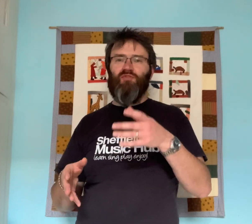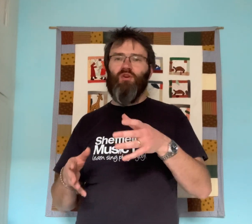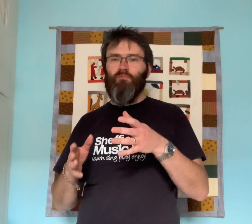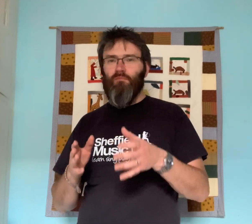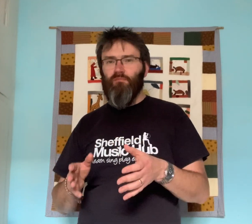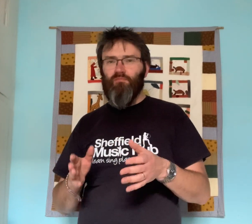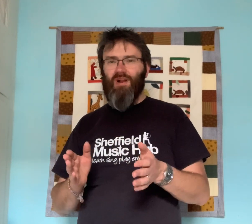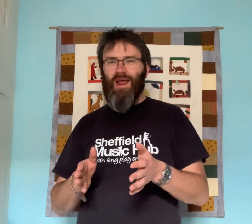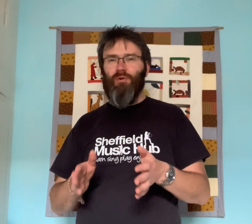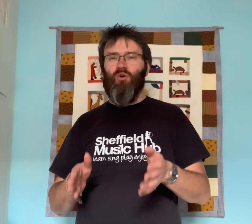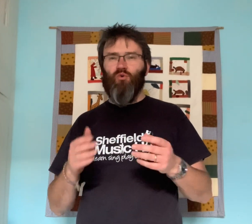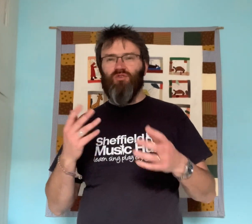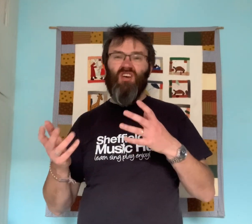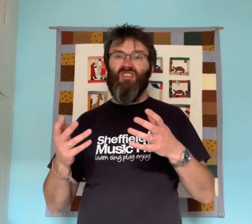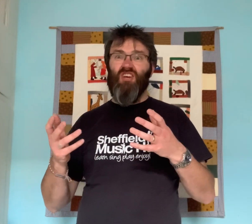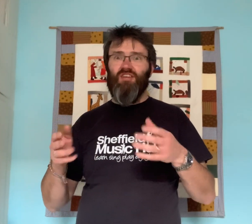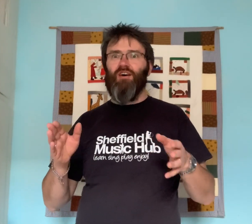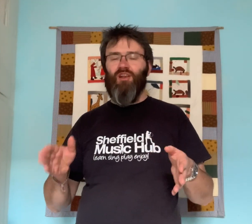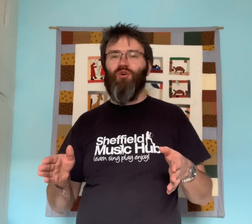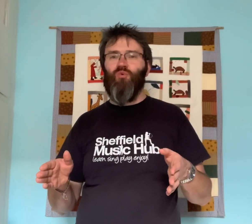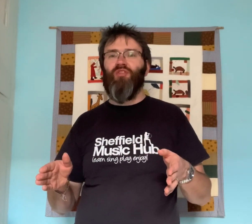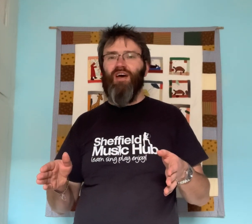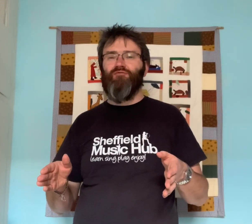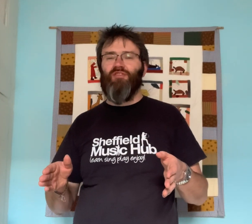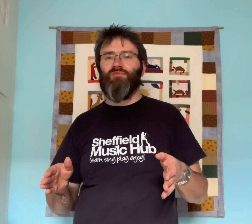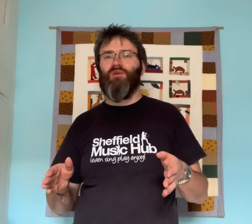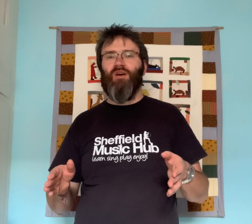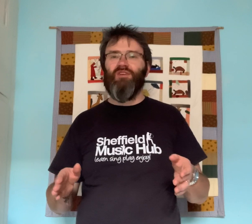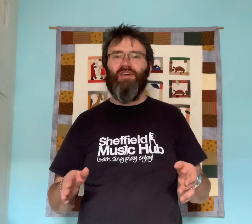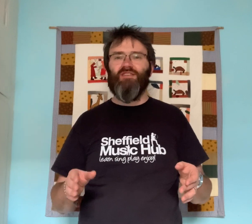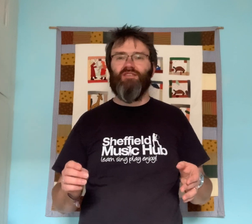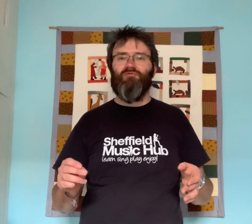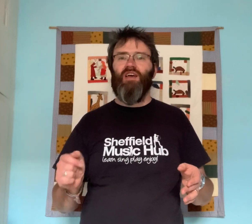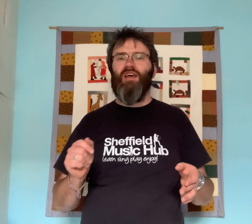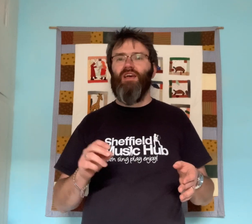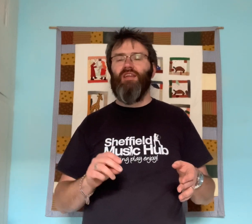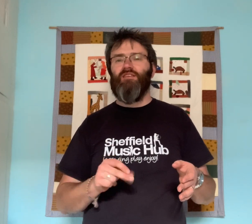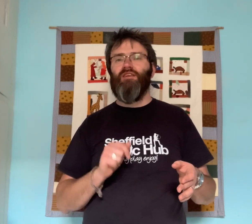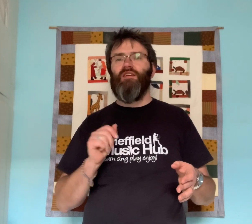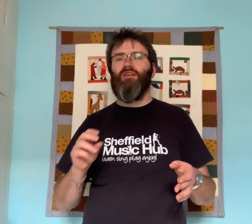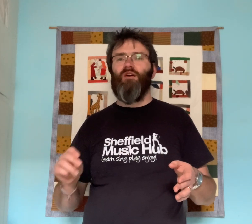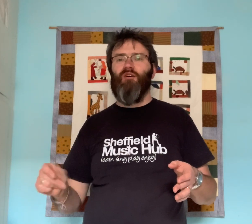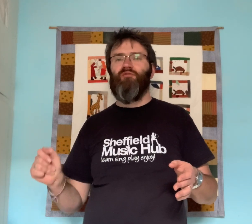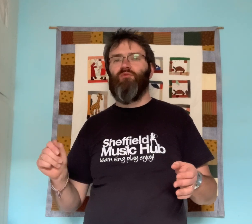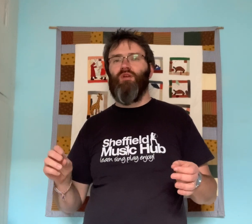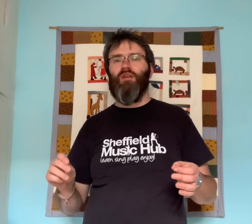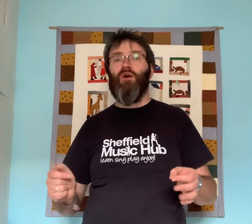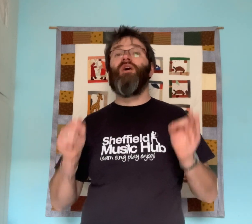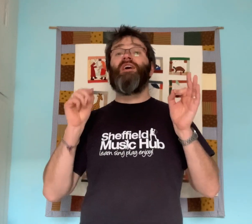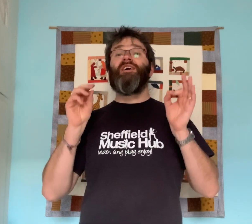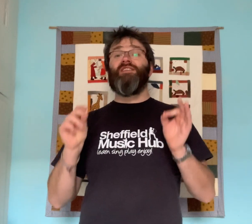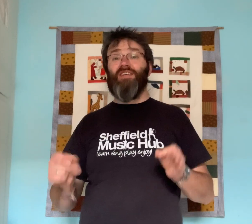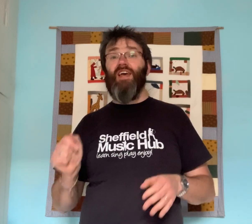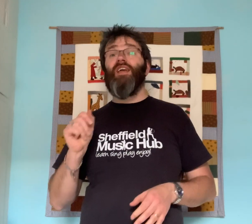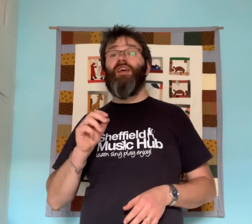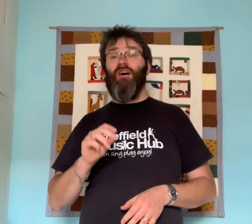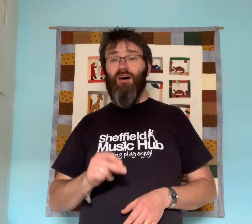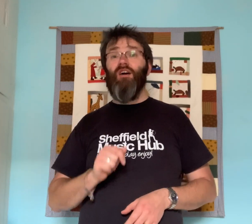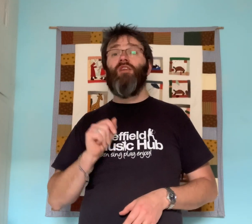can clap along or da da da along with that rhythm. So it goes like this. Ready, off we go. Take a